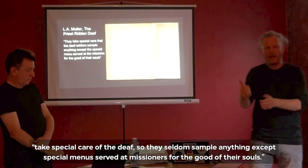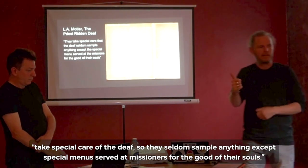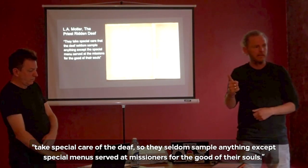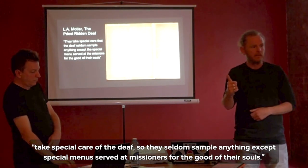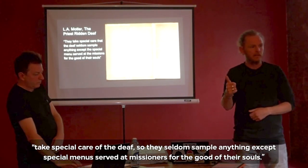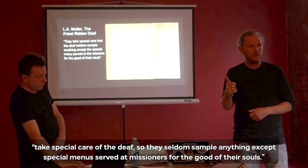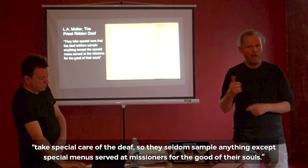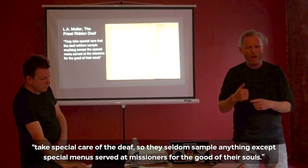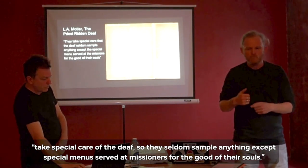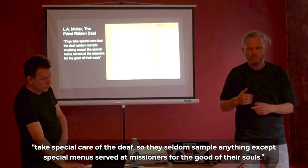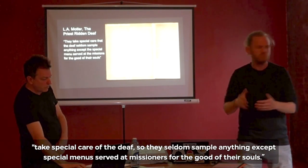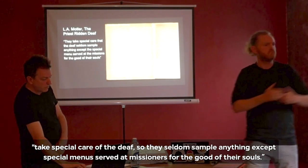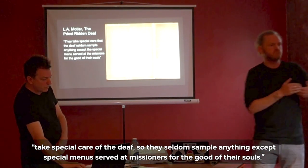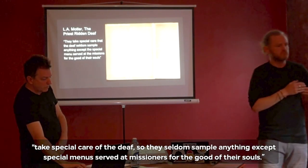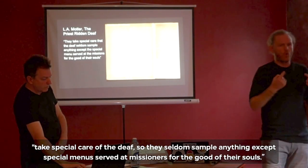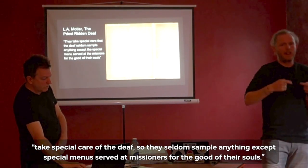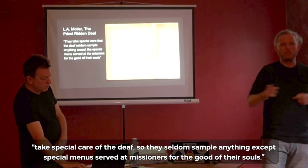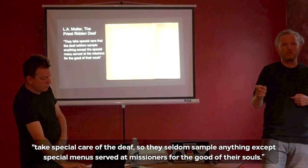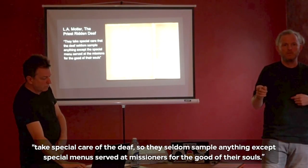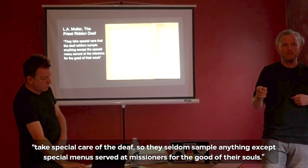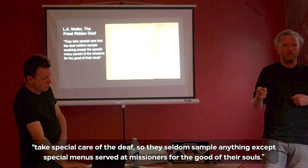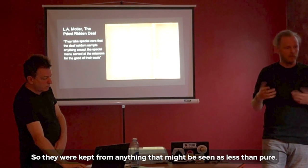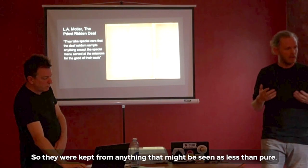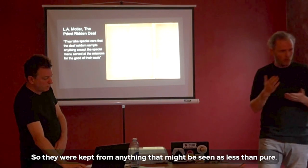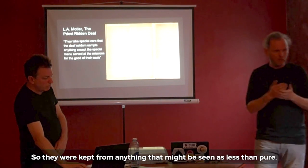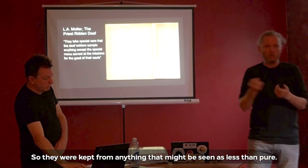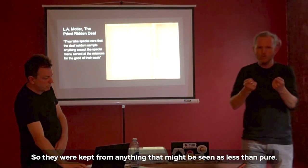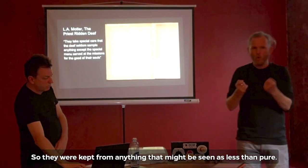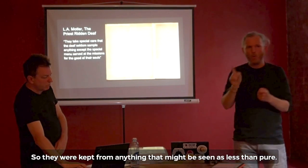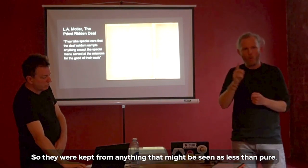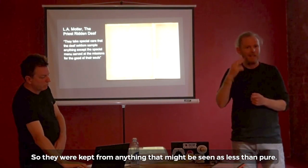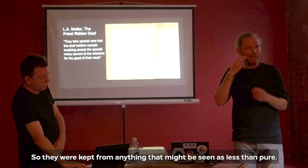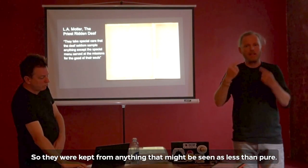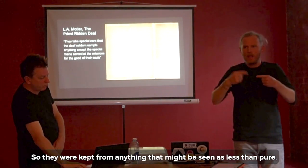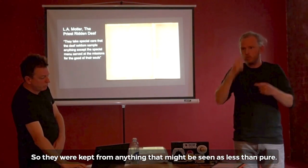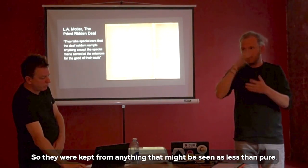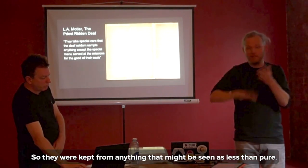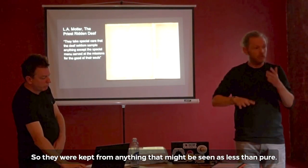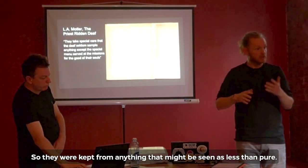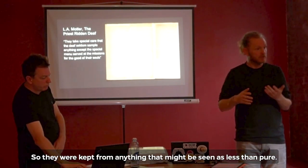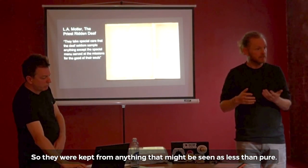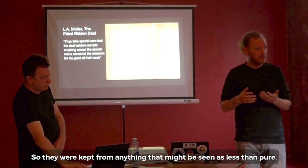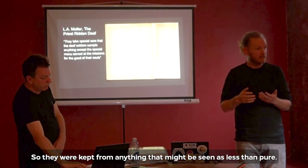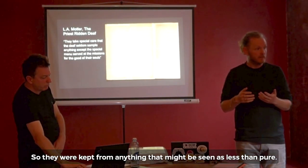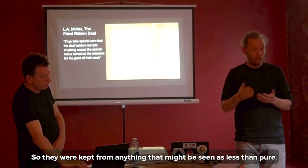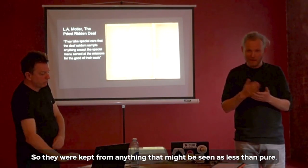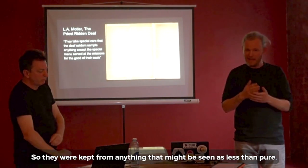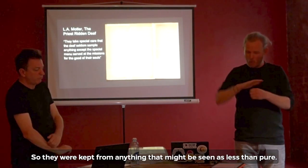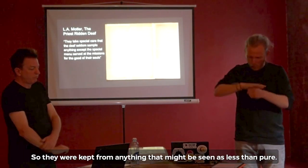special menu served at missions for the good of their souls. So they were kept from anything that might be seen as less